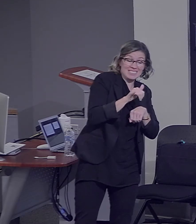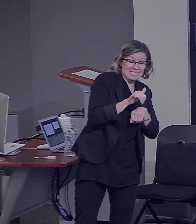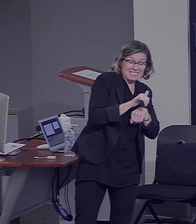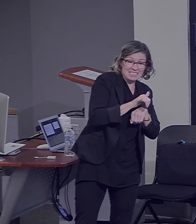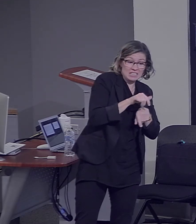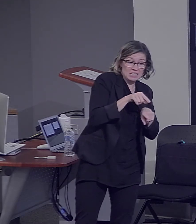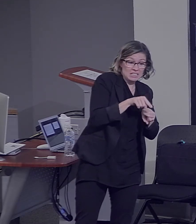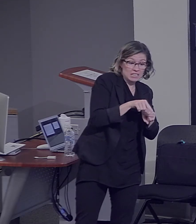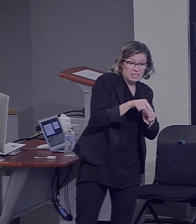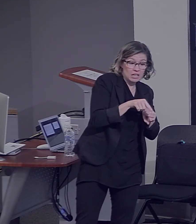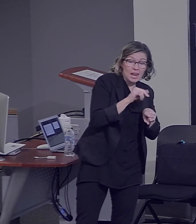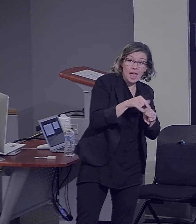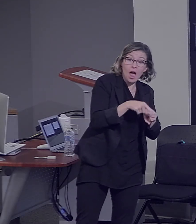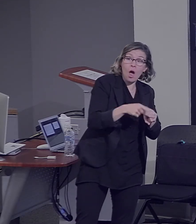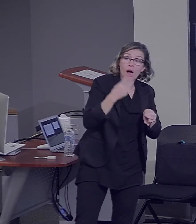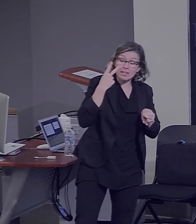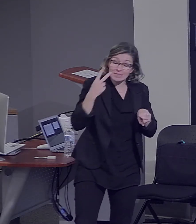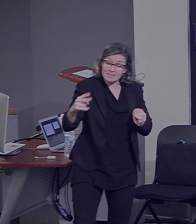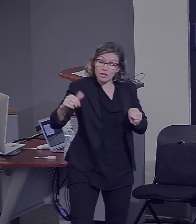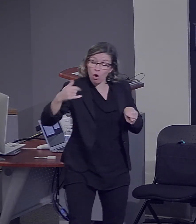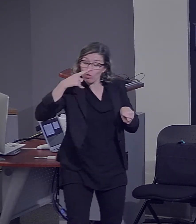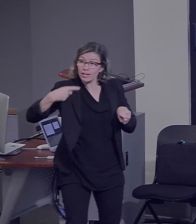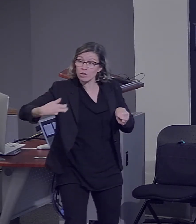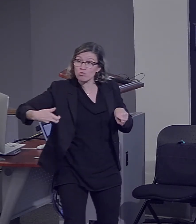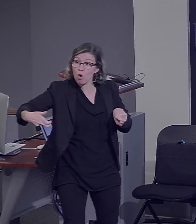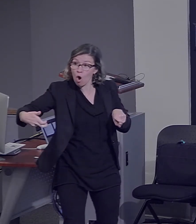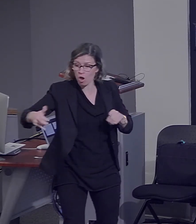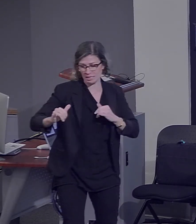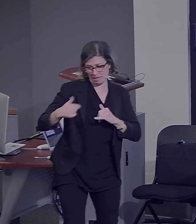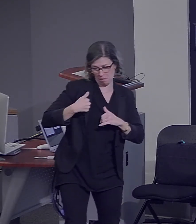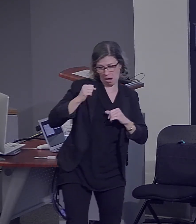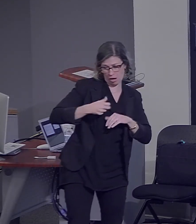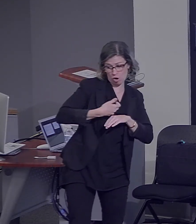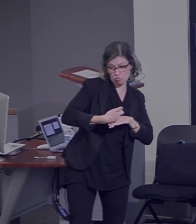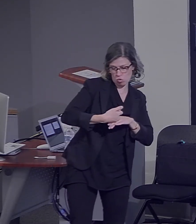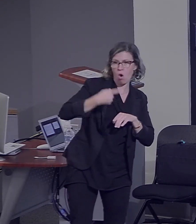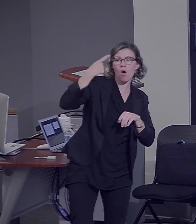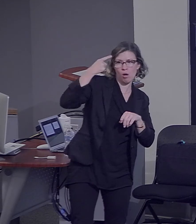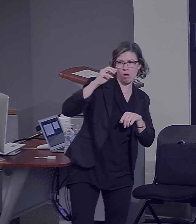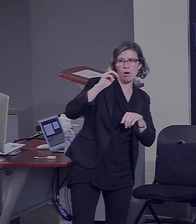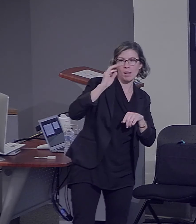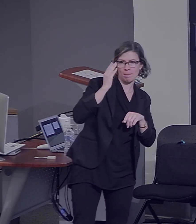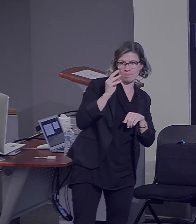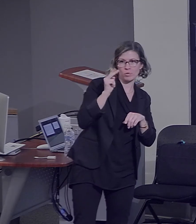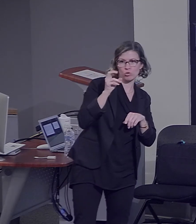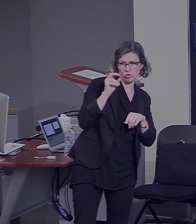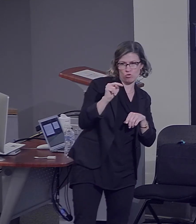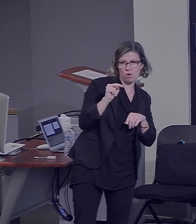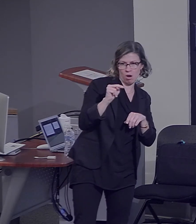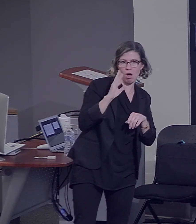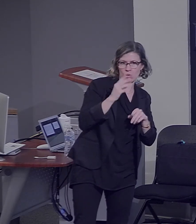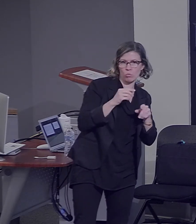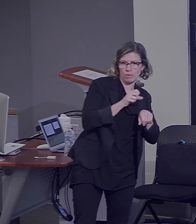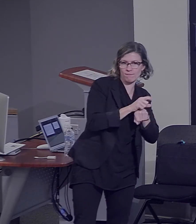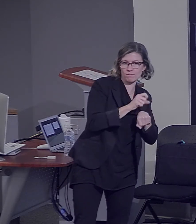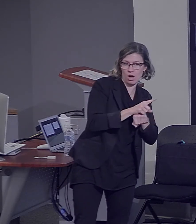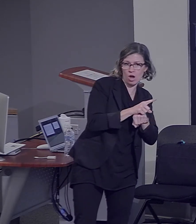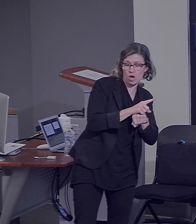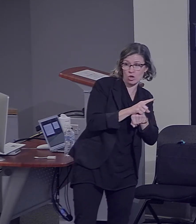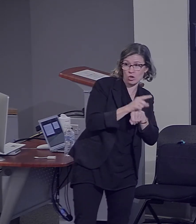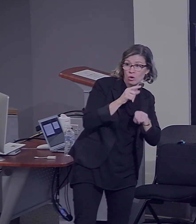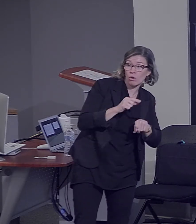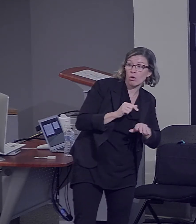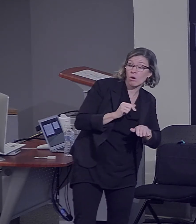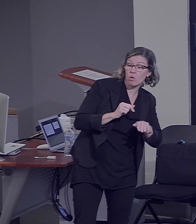another kid crawling, there is discharge. As soon as it grows, as it learns how to